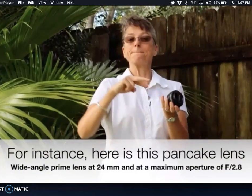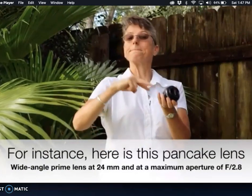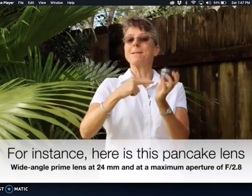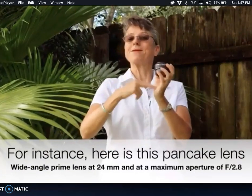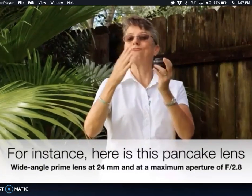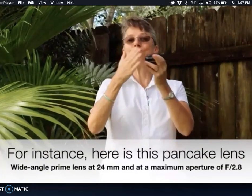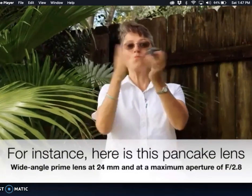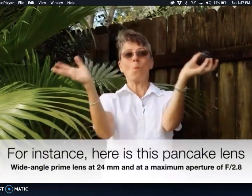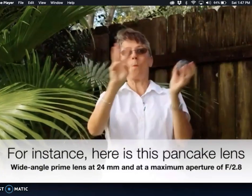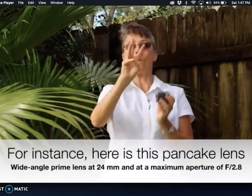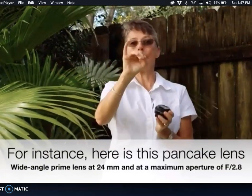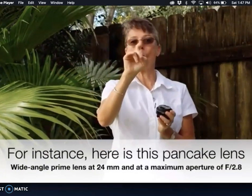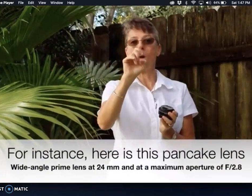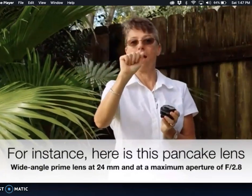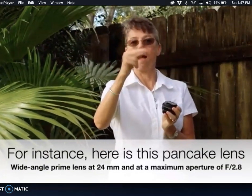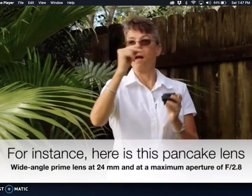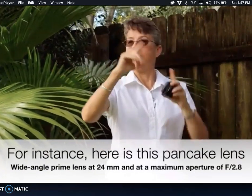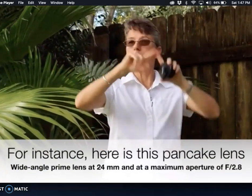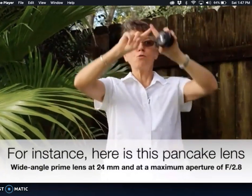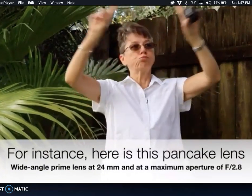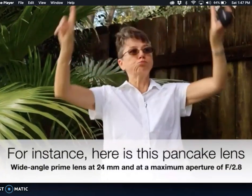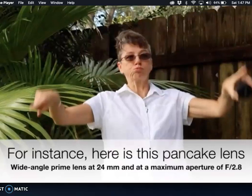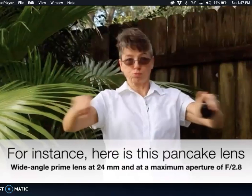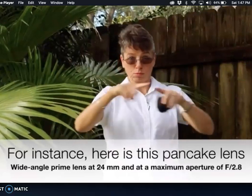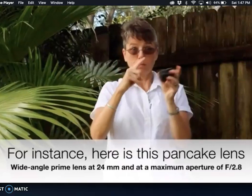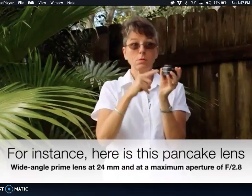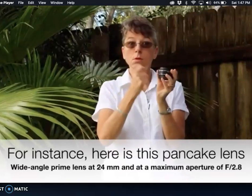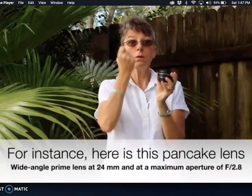This is a 24 millimeter, meaning it is a wide shot.